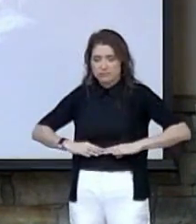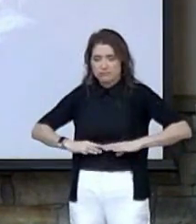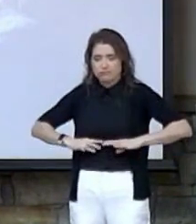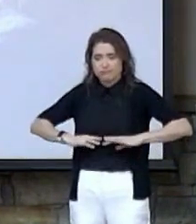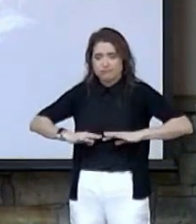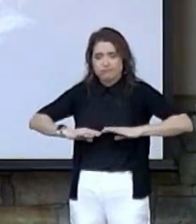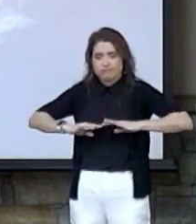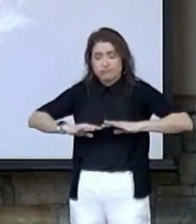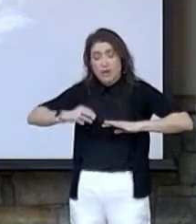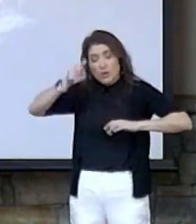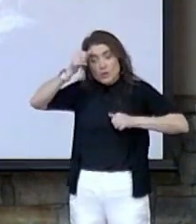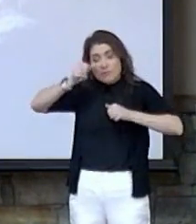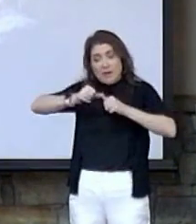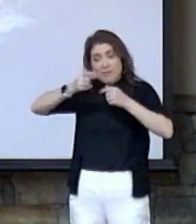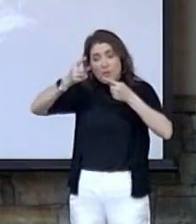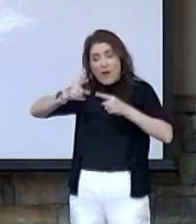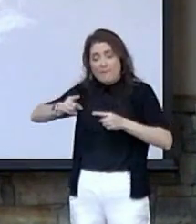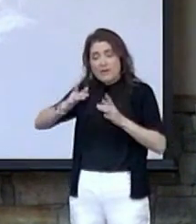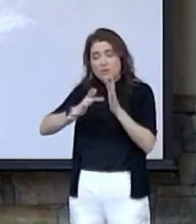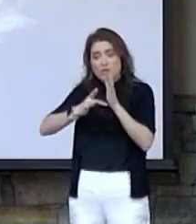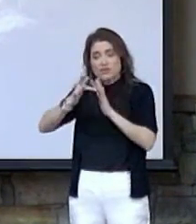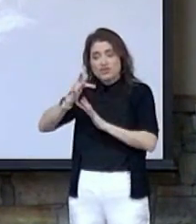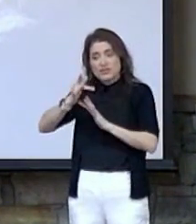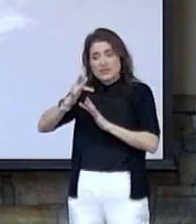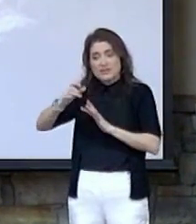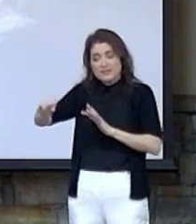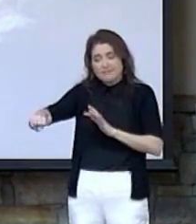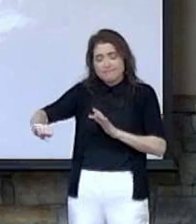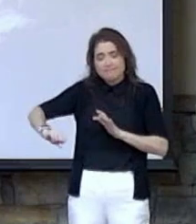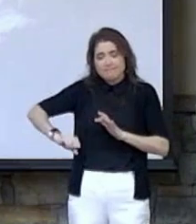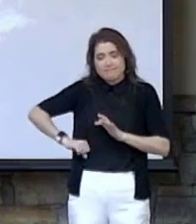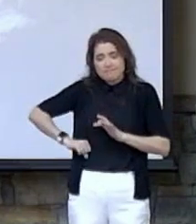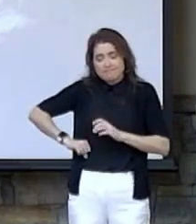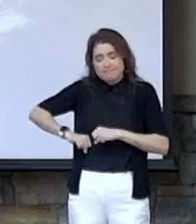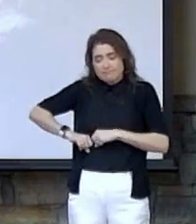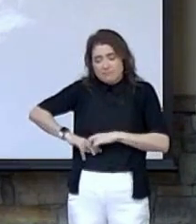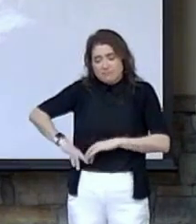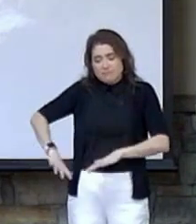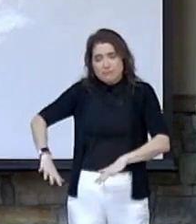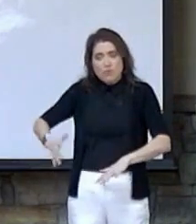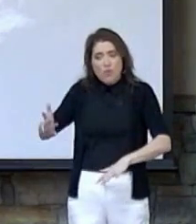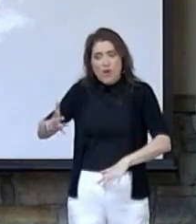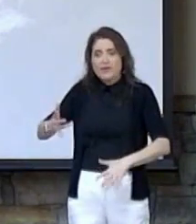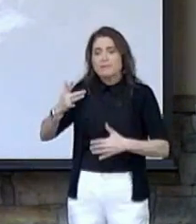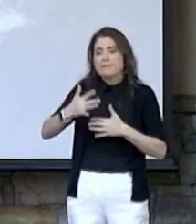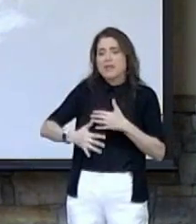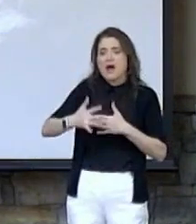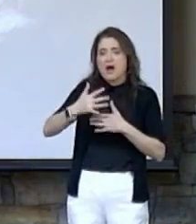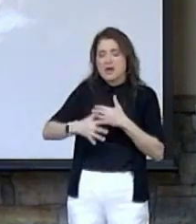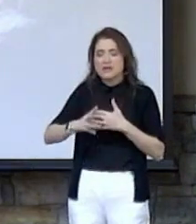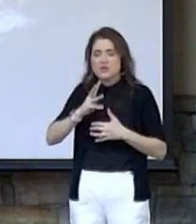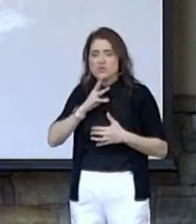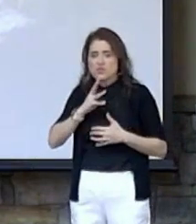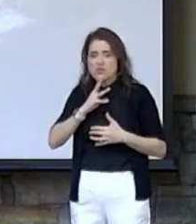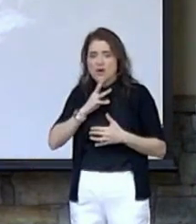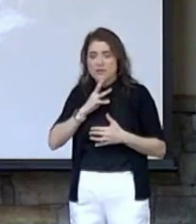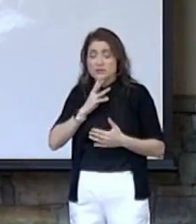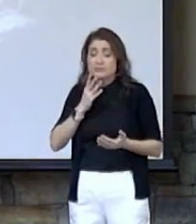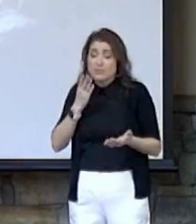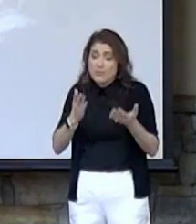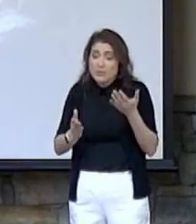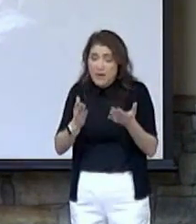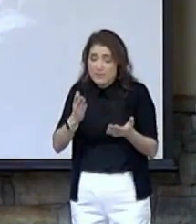Jesus' side was pierced? Blood and water came out. That was more than likely due to the hypovolemic